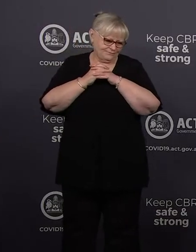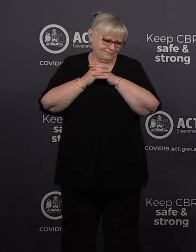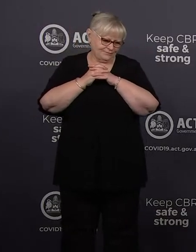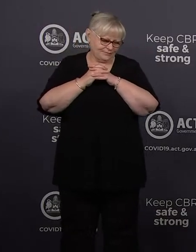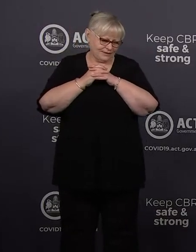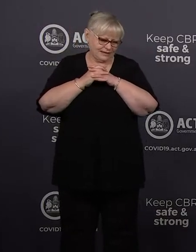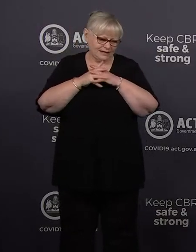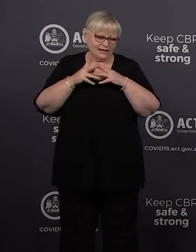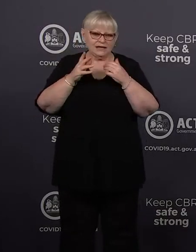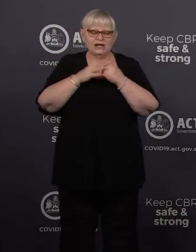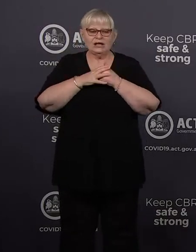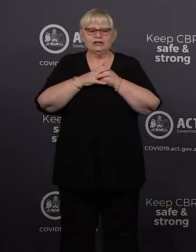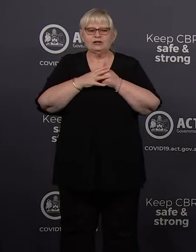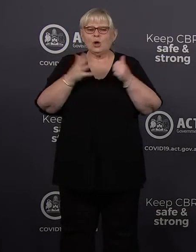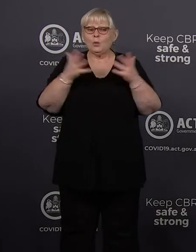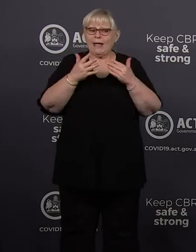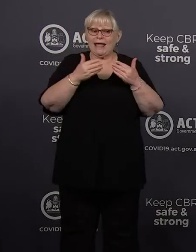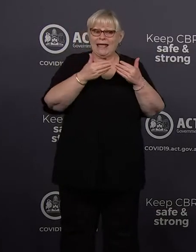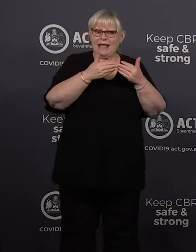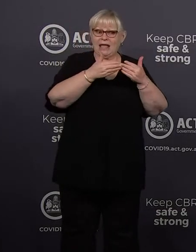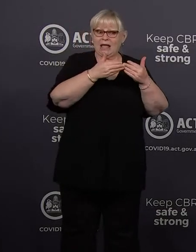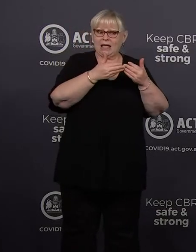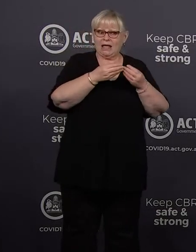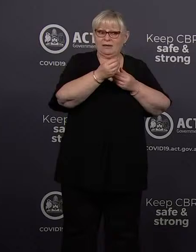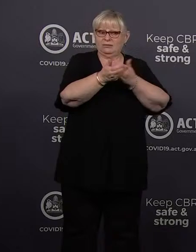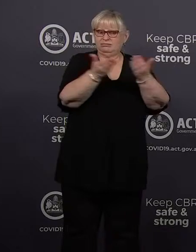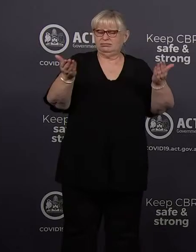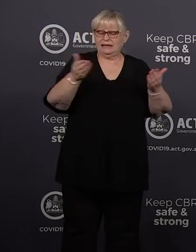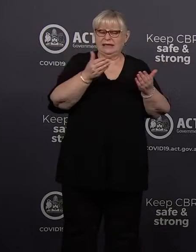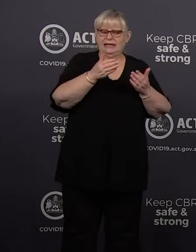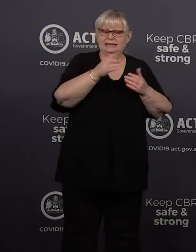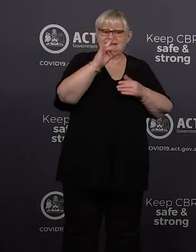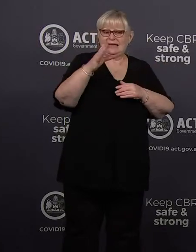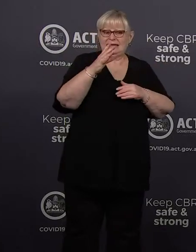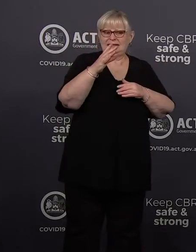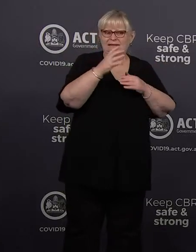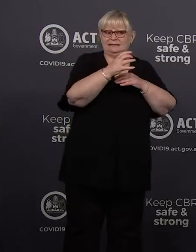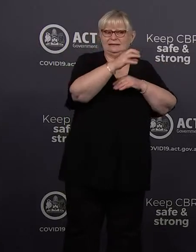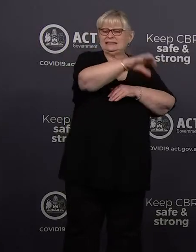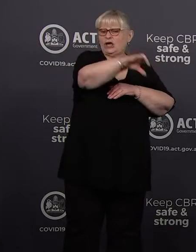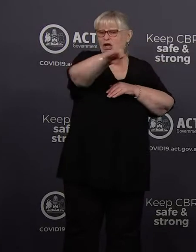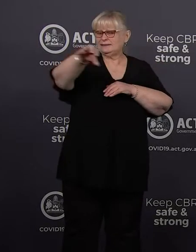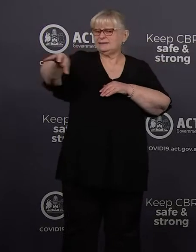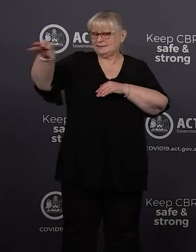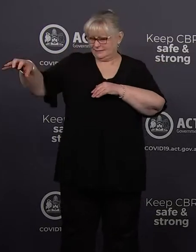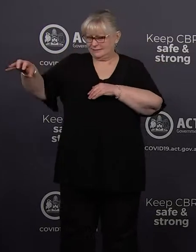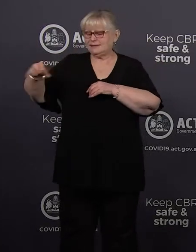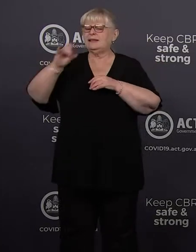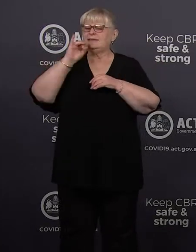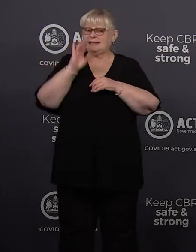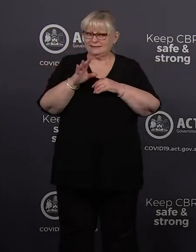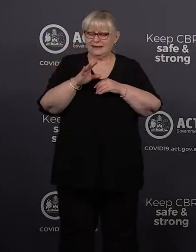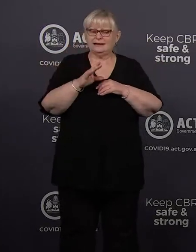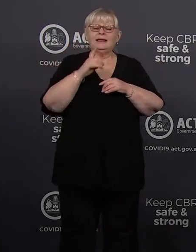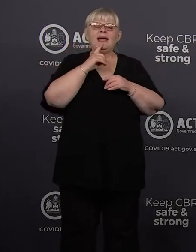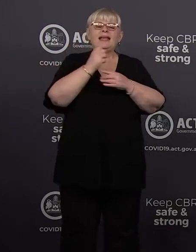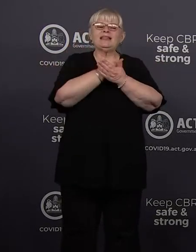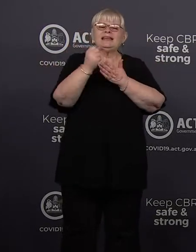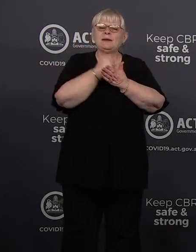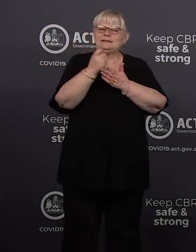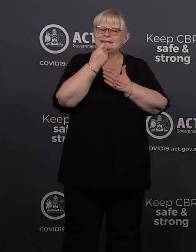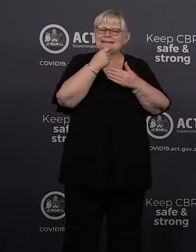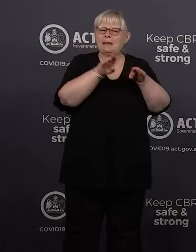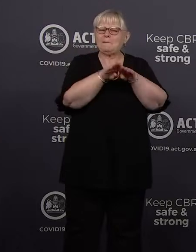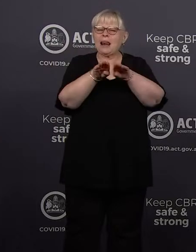Our public sites of transmission remain at 10. With only 3 of those changing in cluster numbers